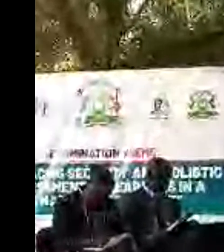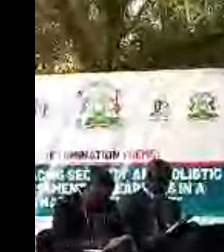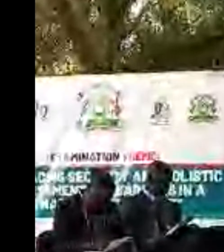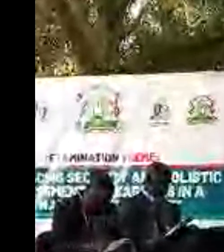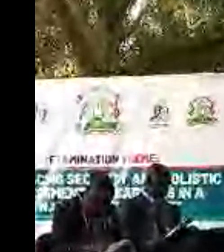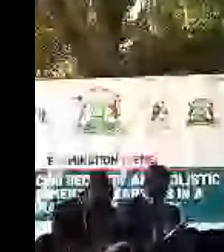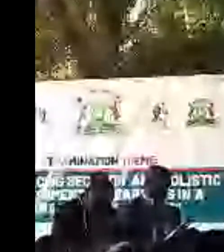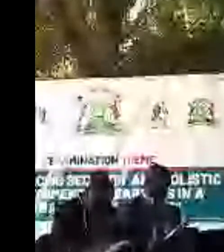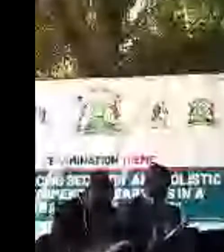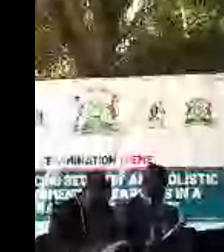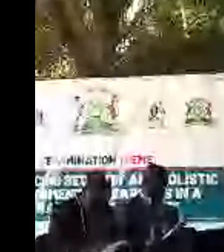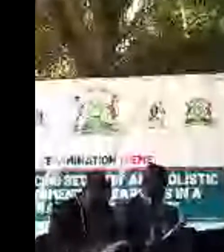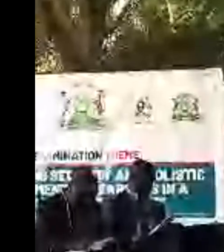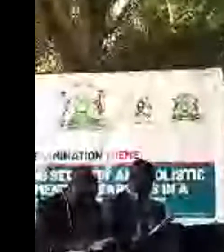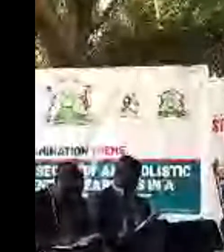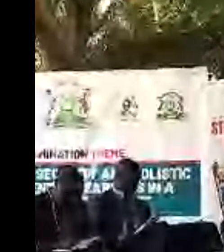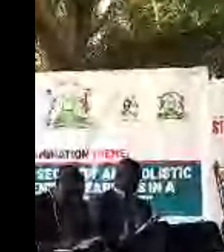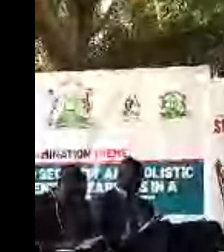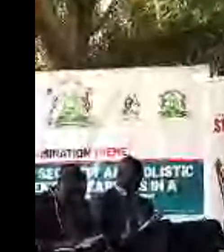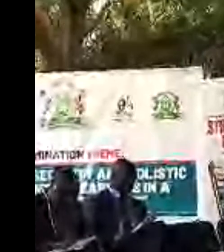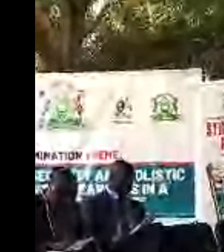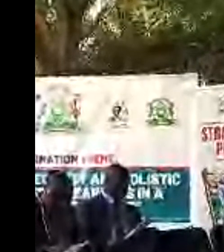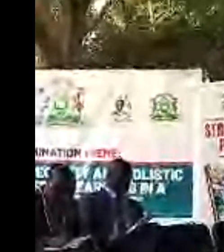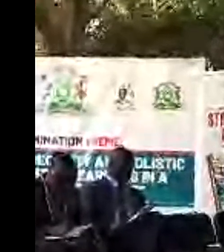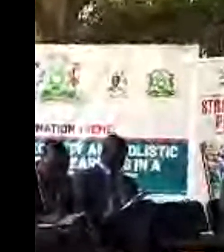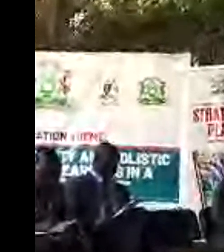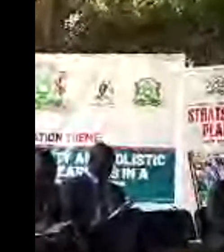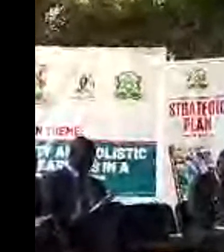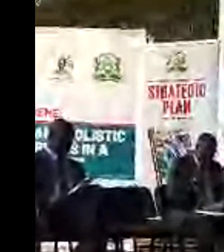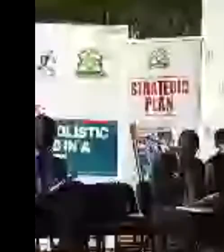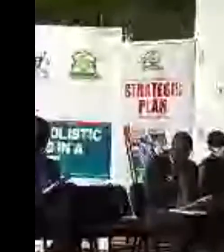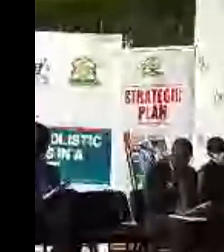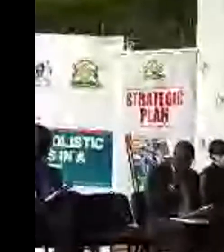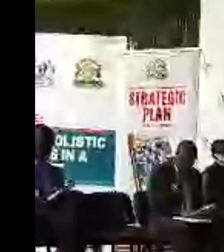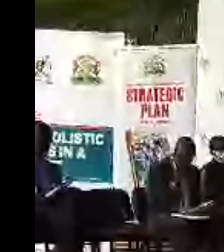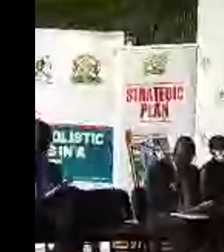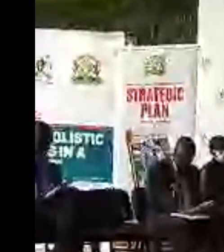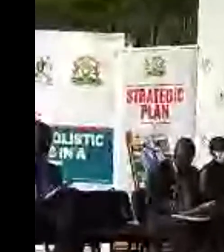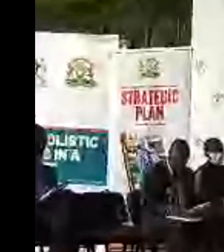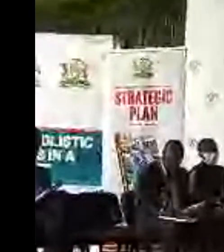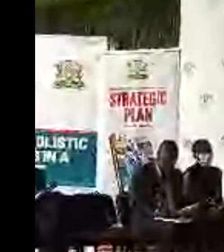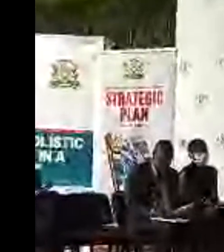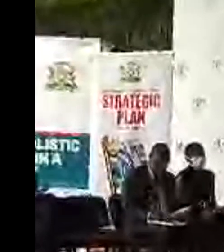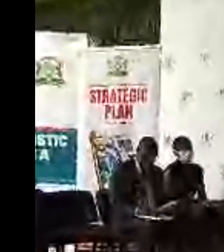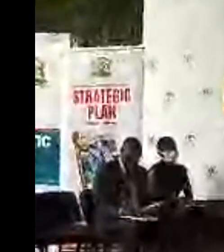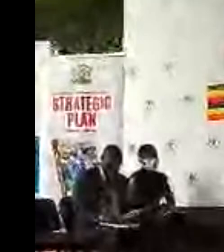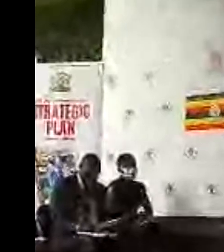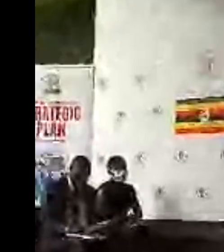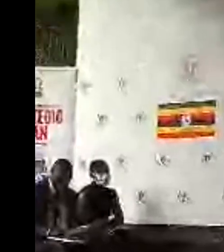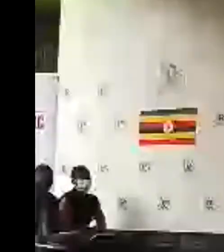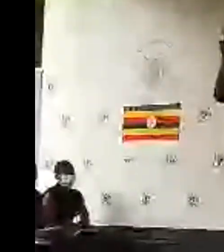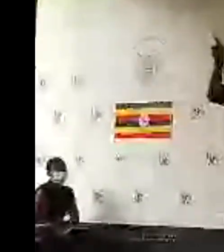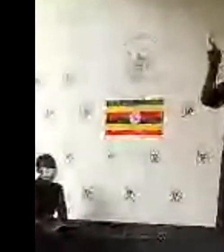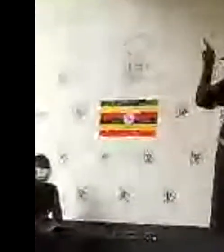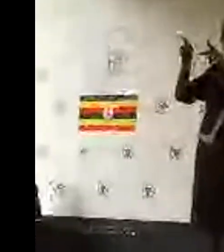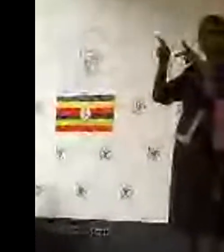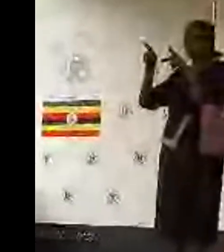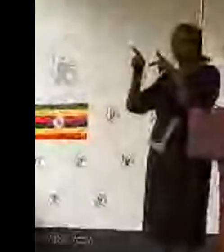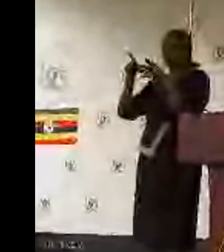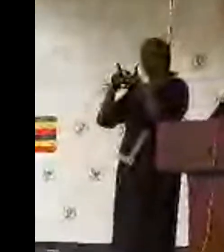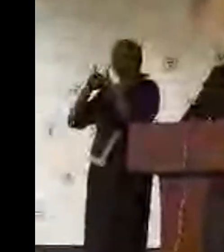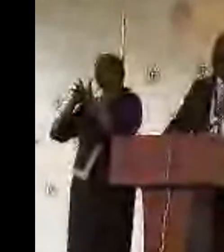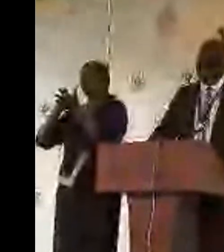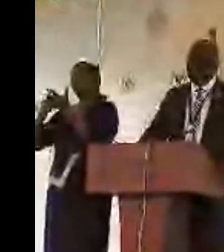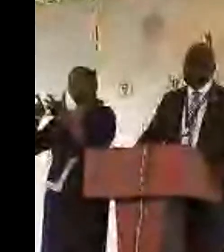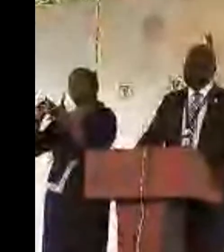education profession. So I brief parents or members of the public who have been charged